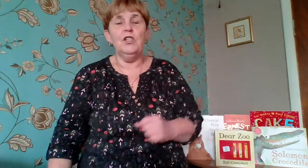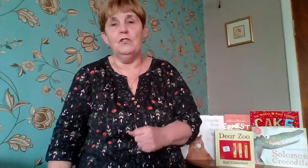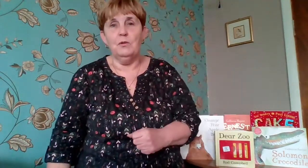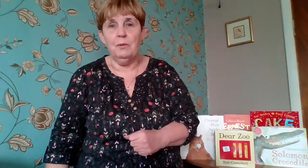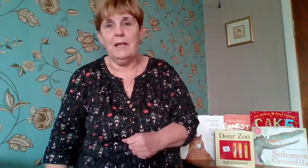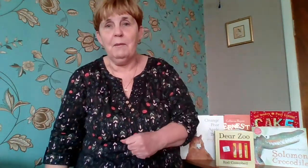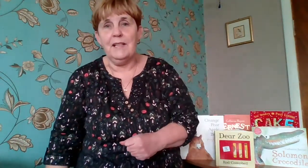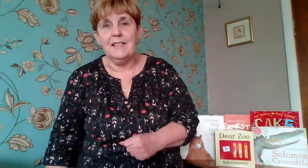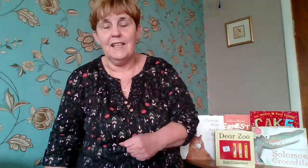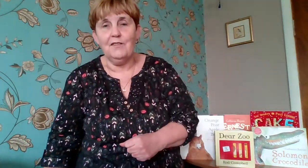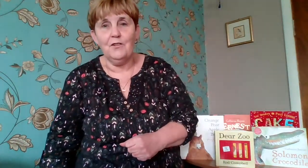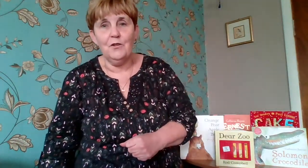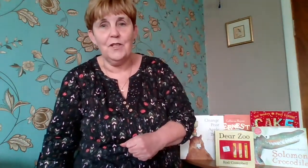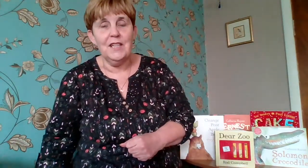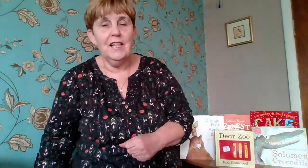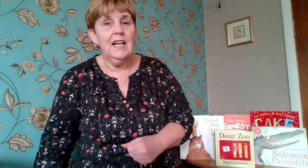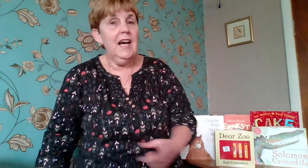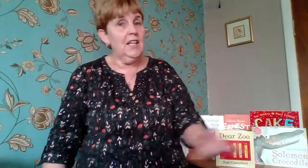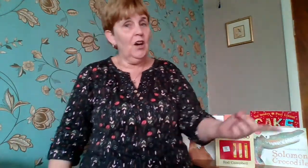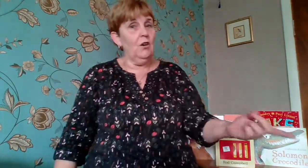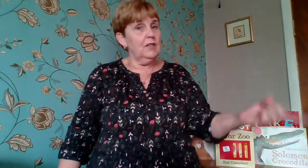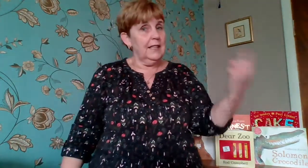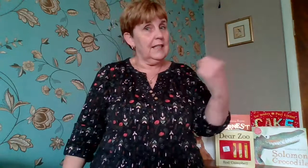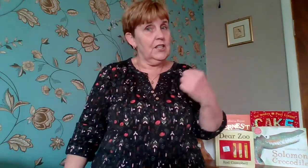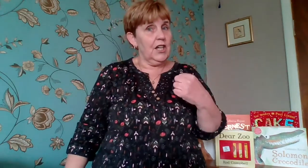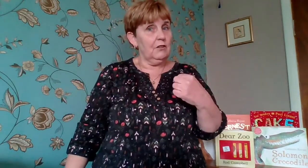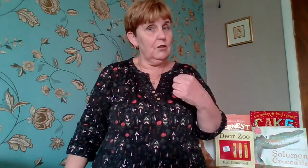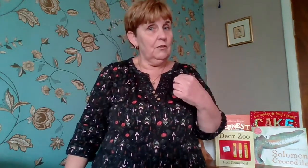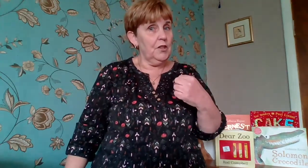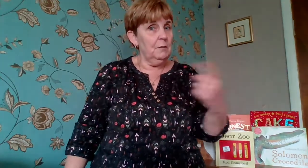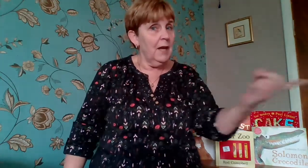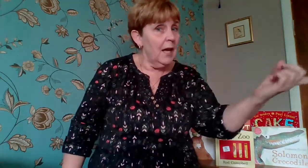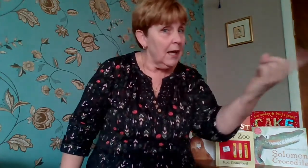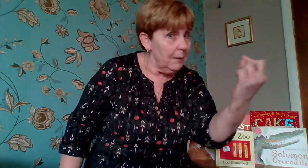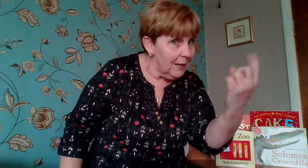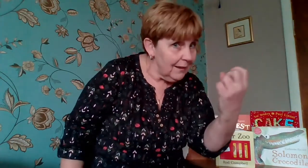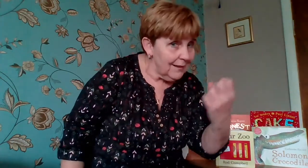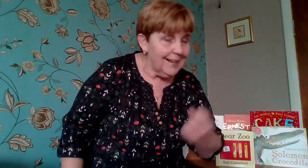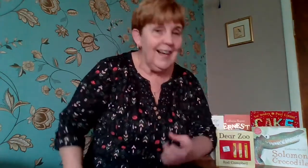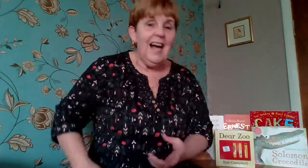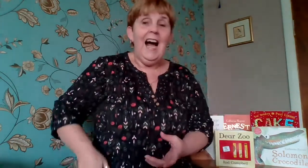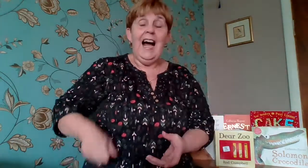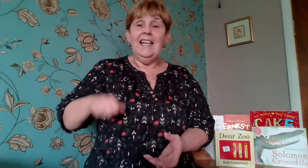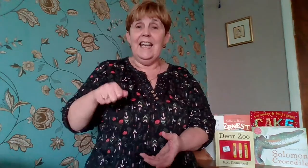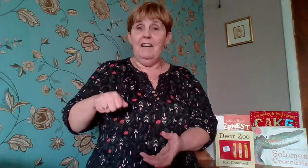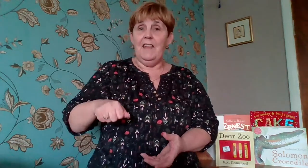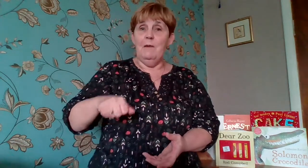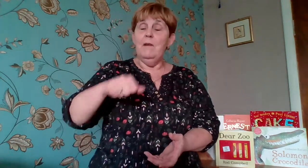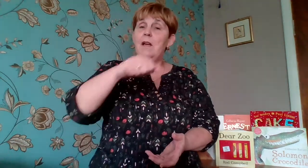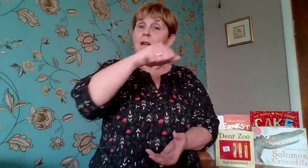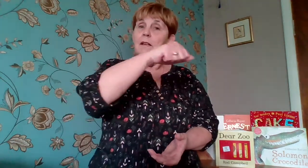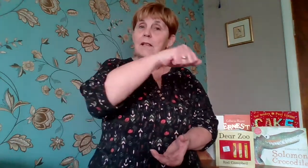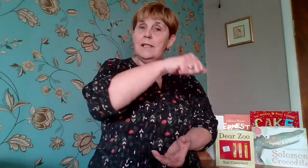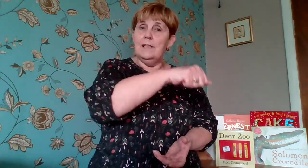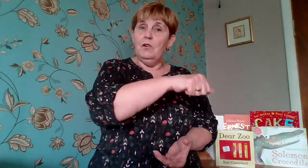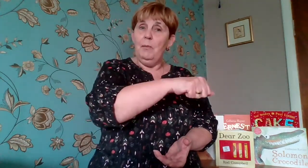children playing by the side of the road, and he called the littlest child over to him. "Come here." And he gave them the silk